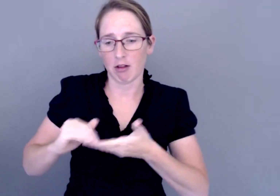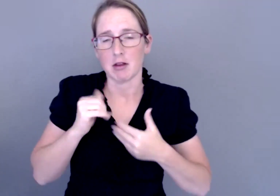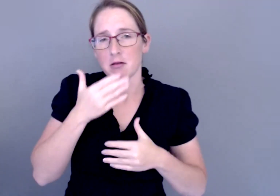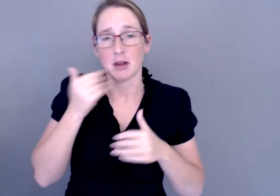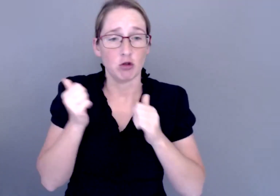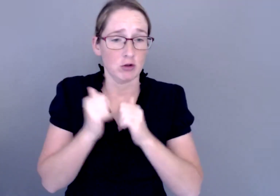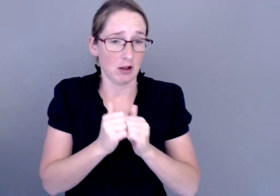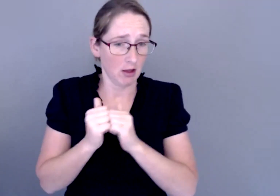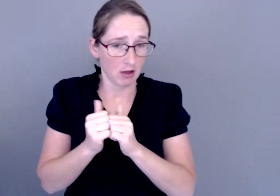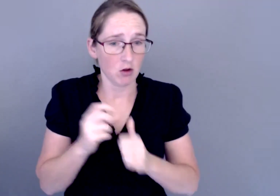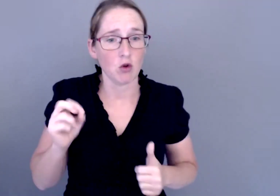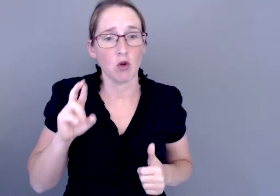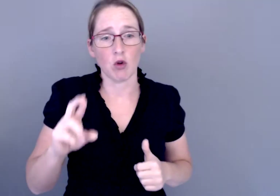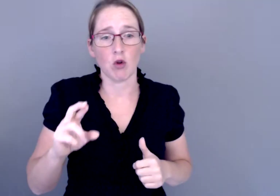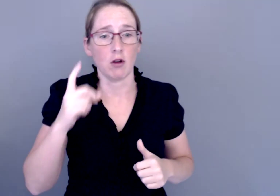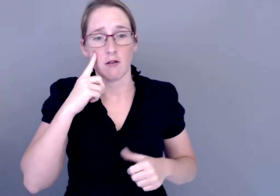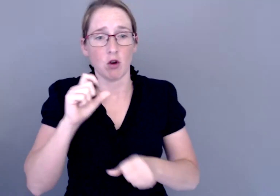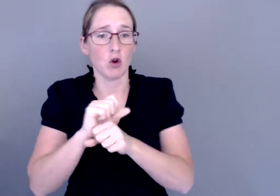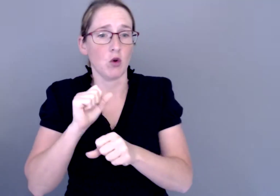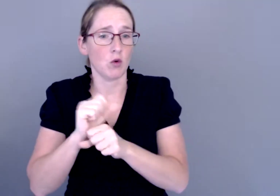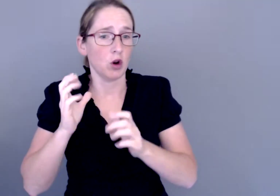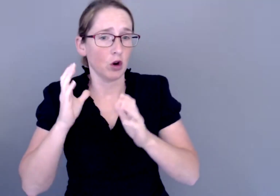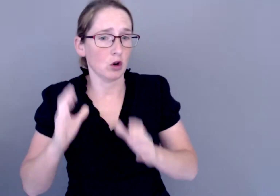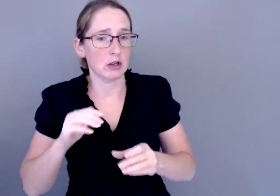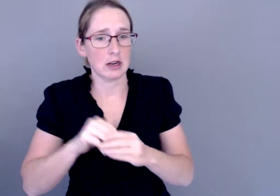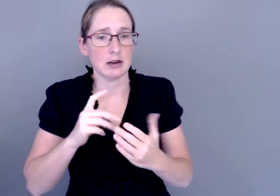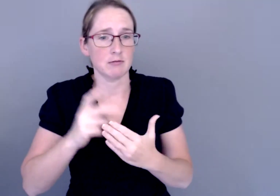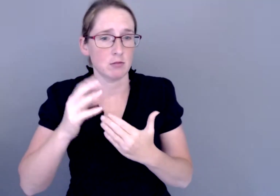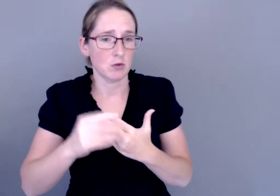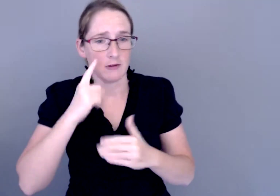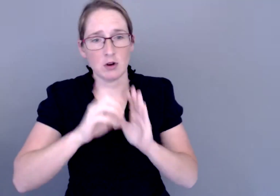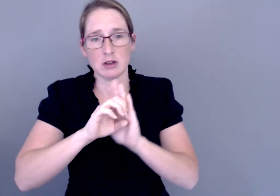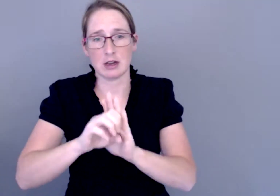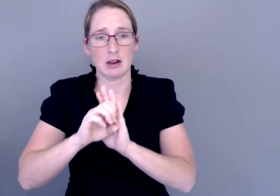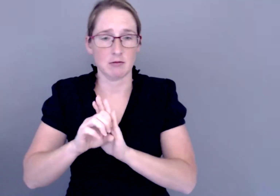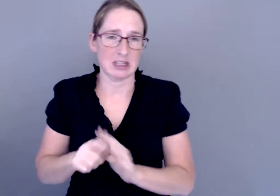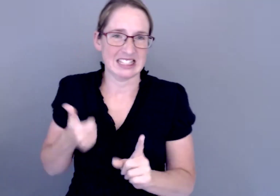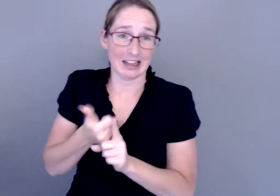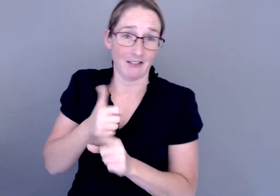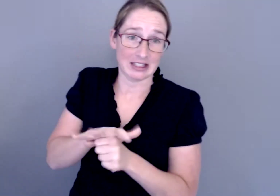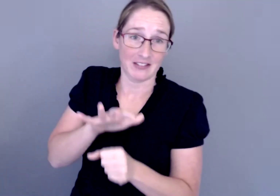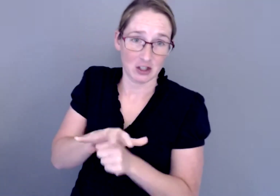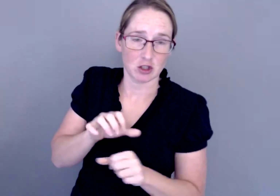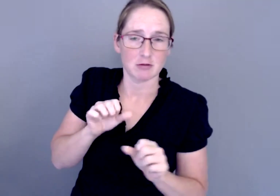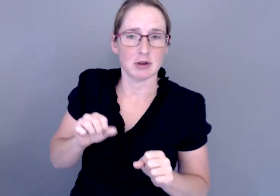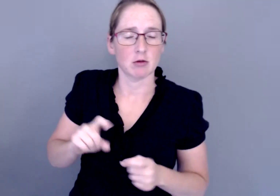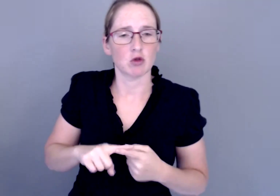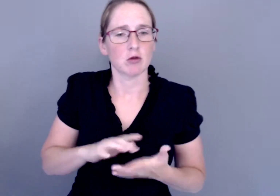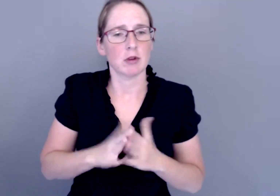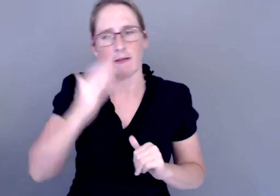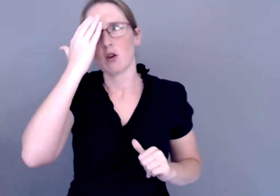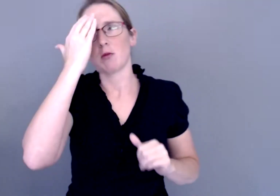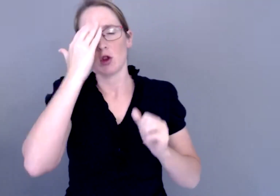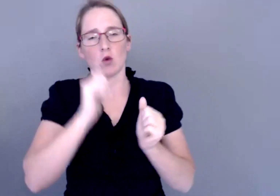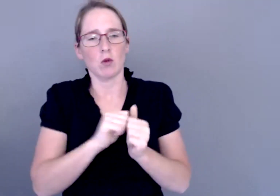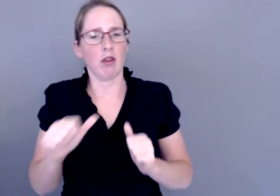together, or for workers in a program, for example, say self-sufficiency, to be familiar with